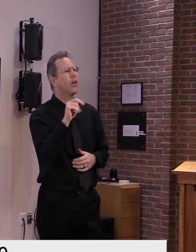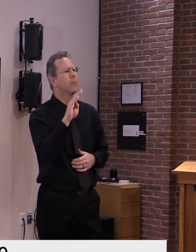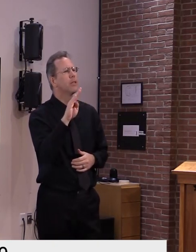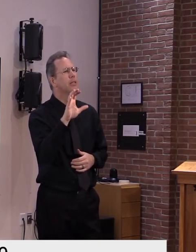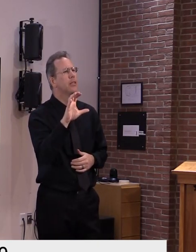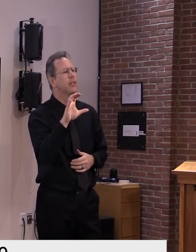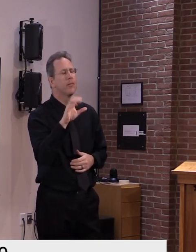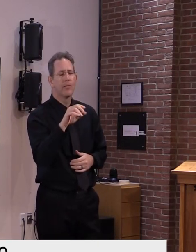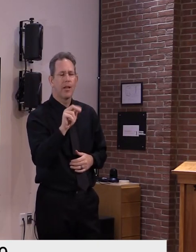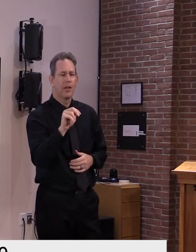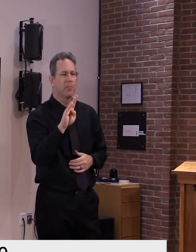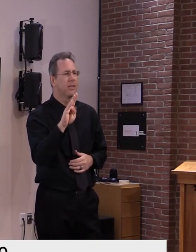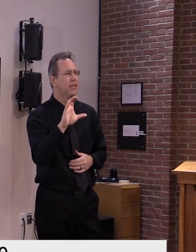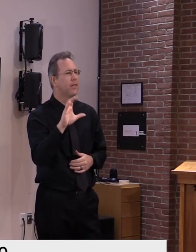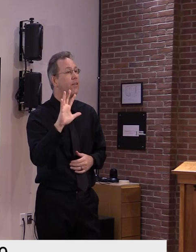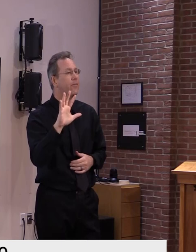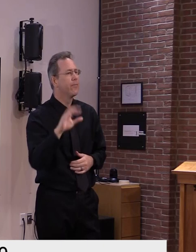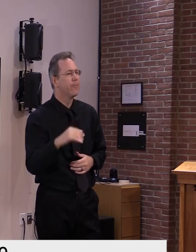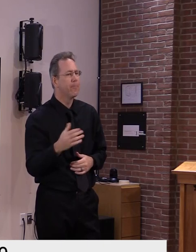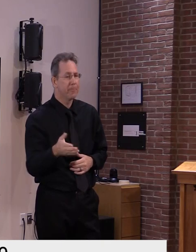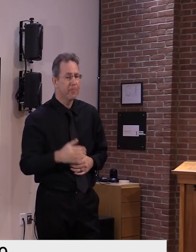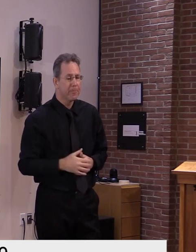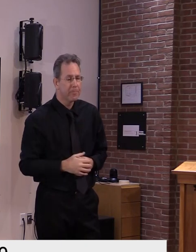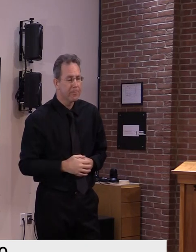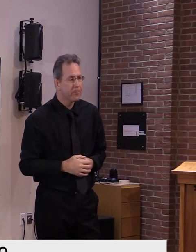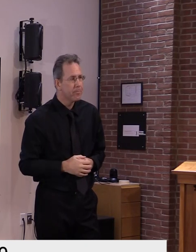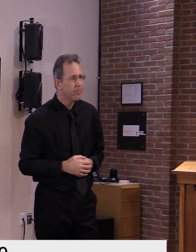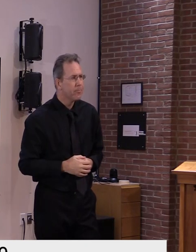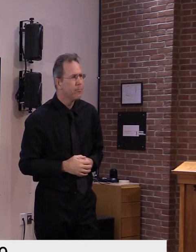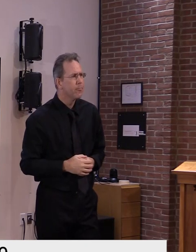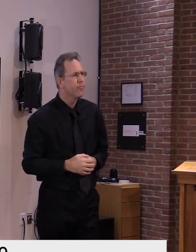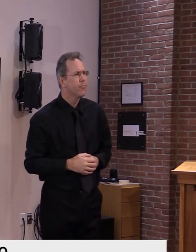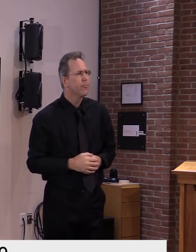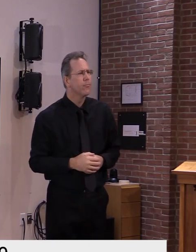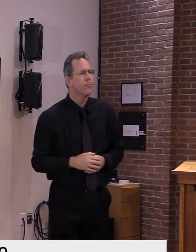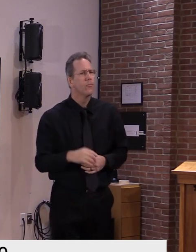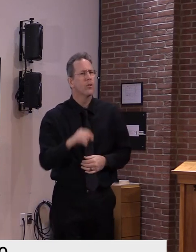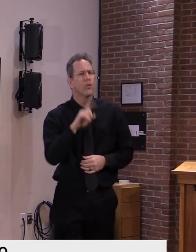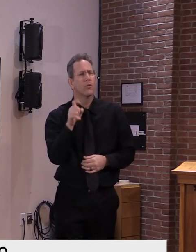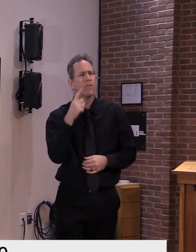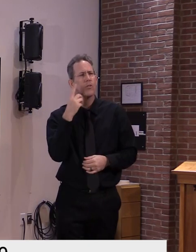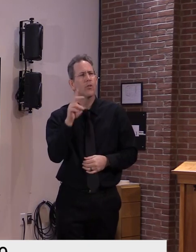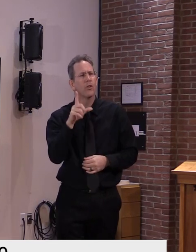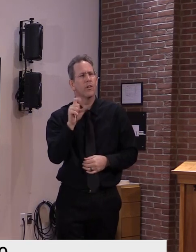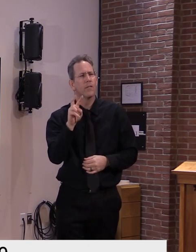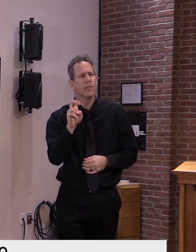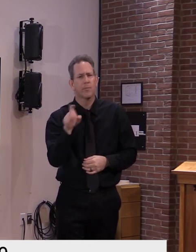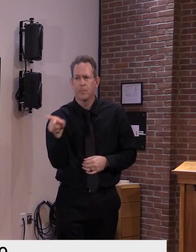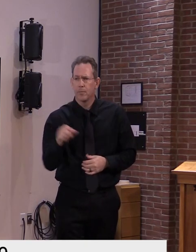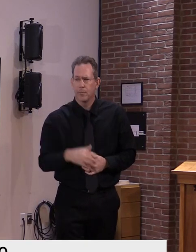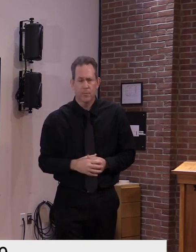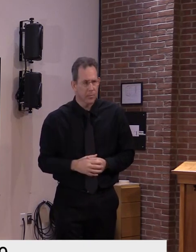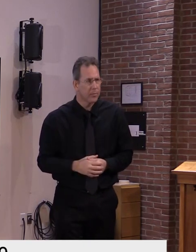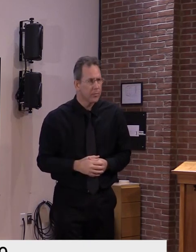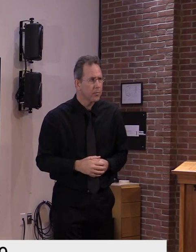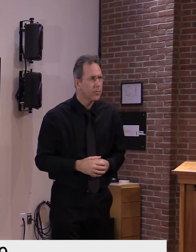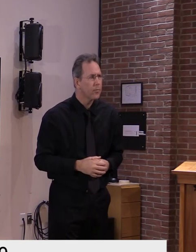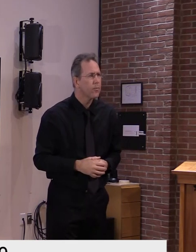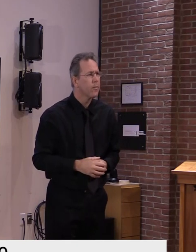NBC5. Thanks, Rebecca. Question, I guess, for Dr. Levine. So we hear that the Pfizer vaccine